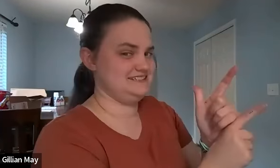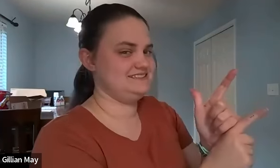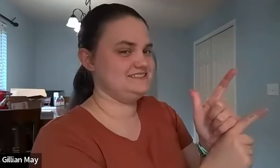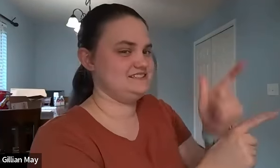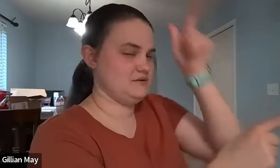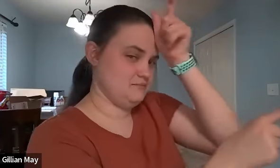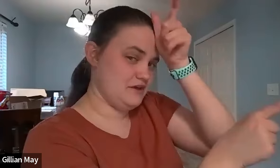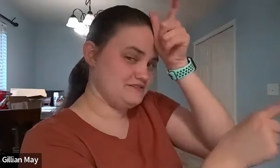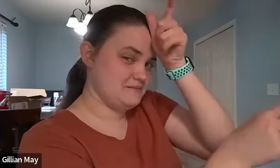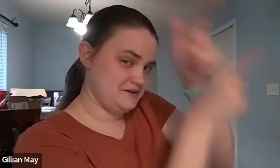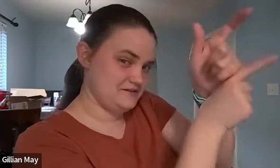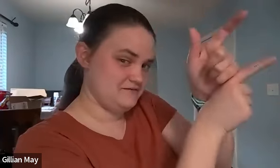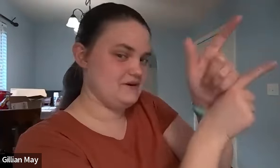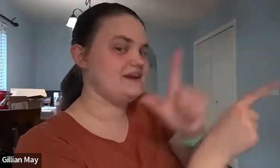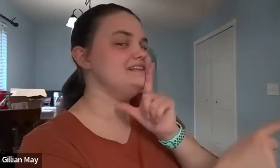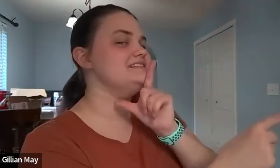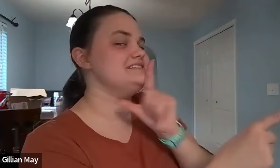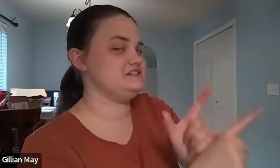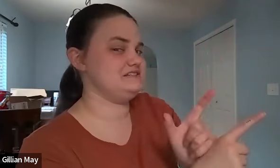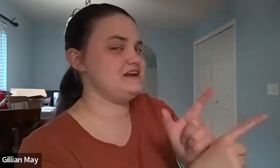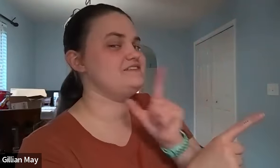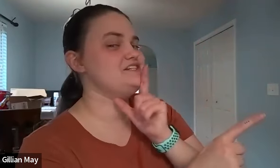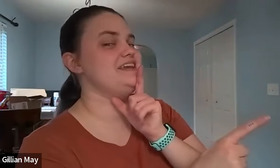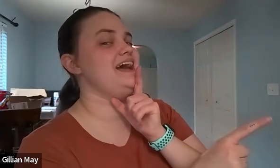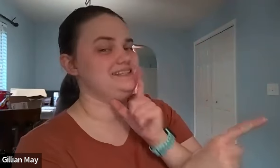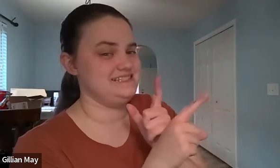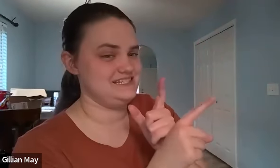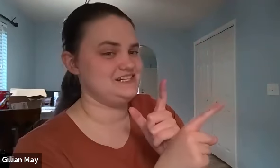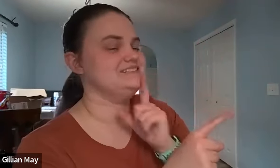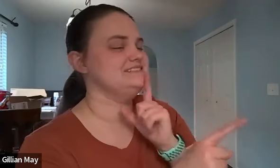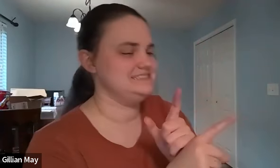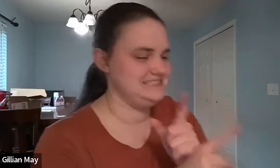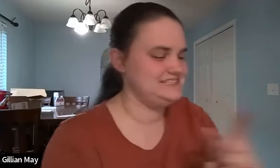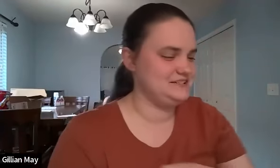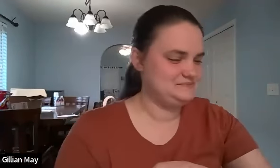Sister. So like brothers up here at the forehead, sisters down at the chin. Yeah, sister. Sister.